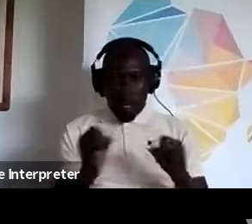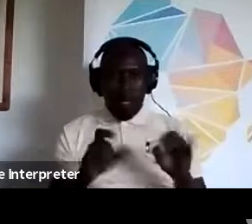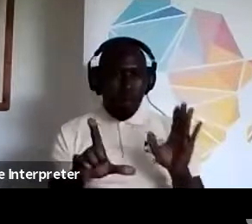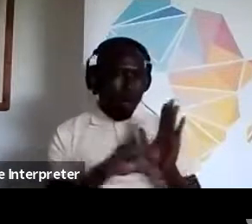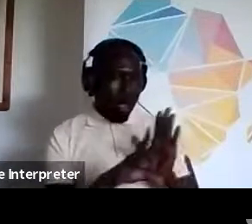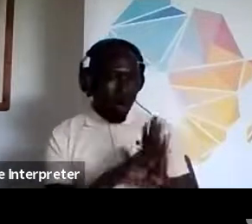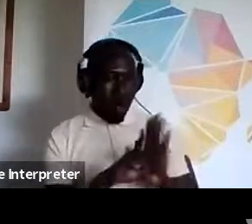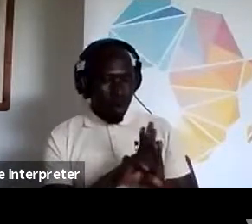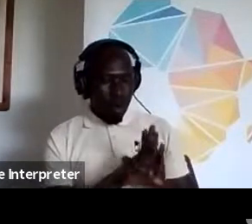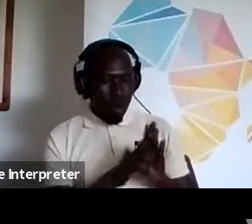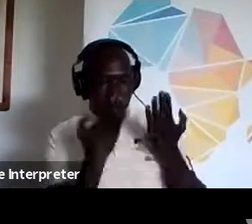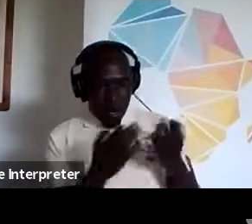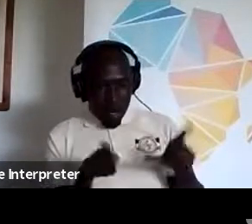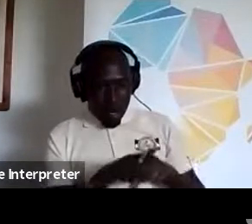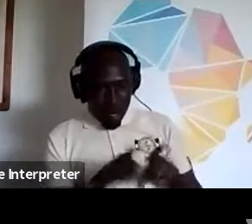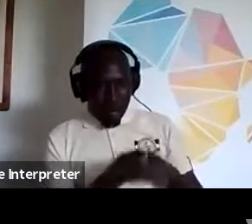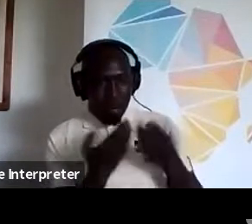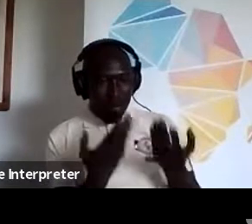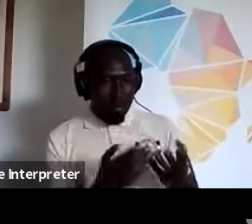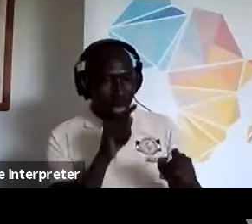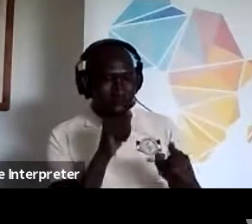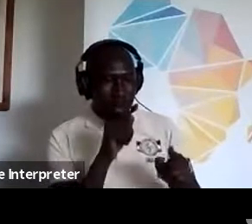holding the duty bearers accountable.